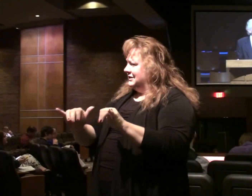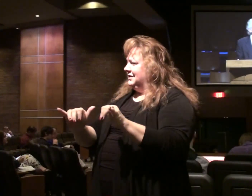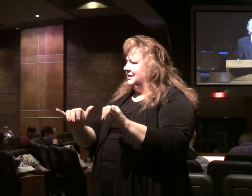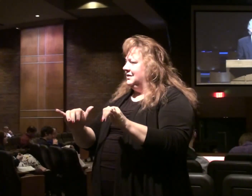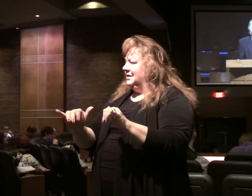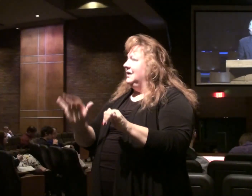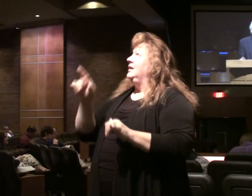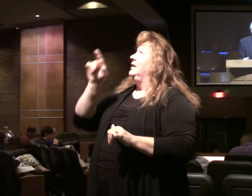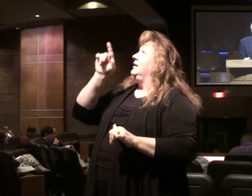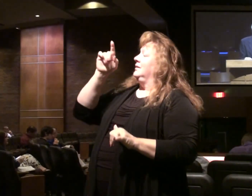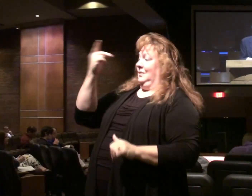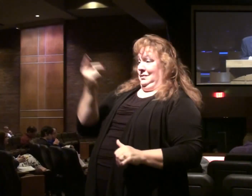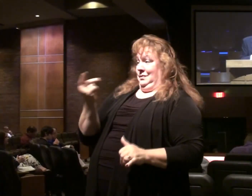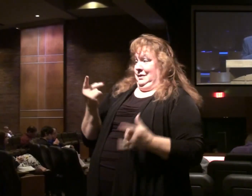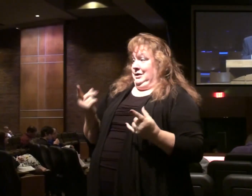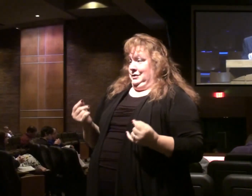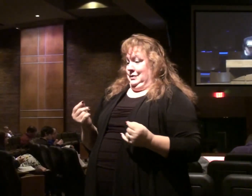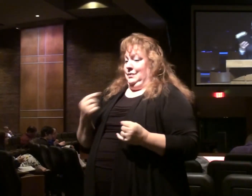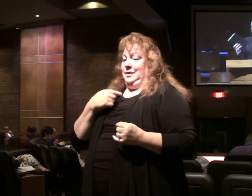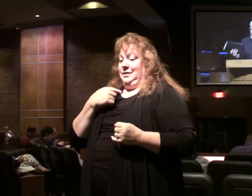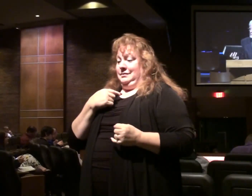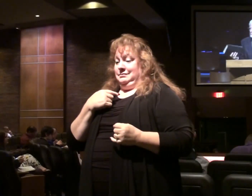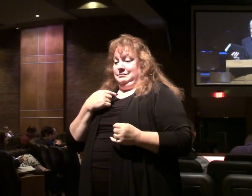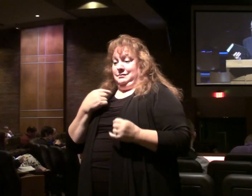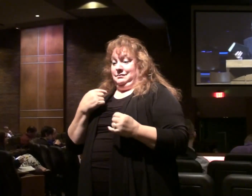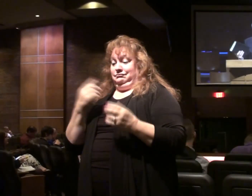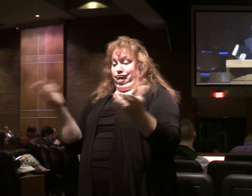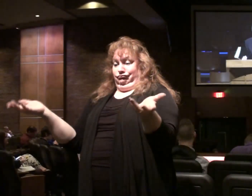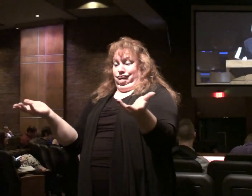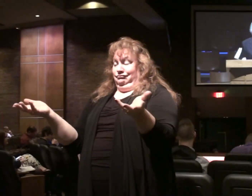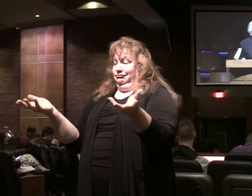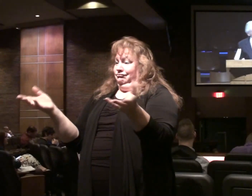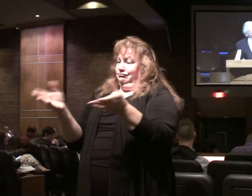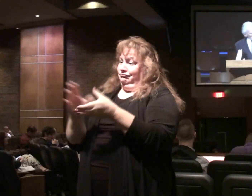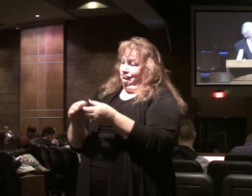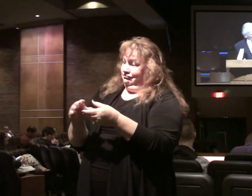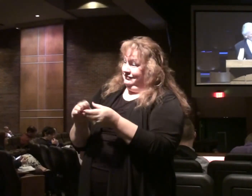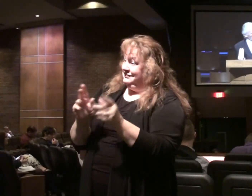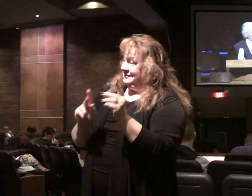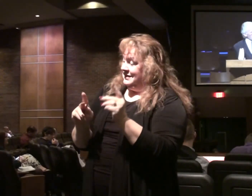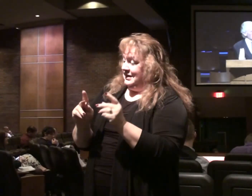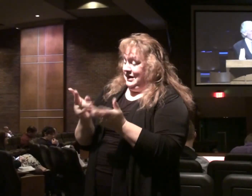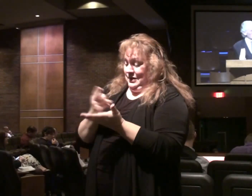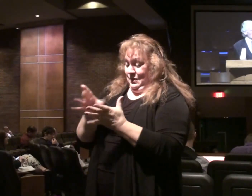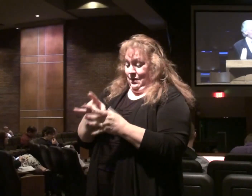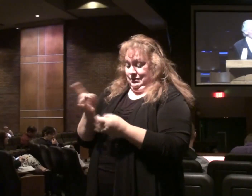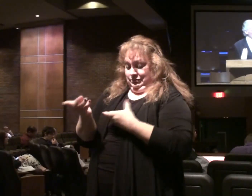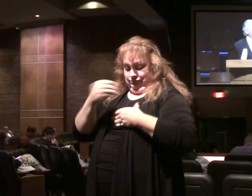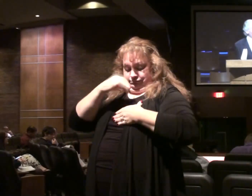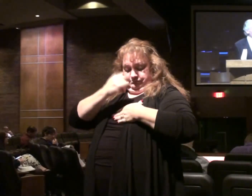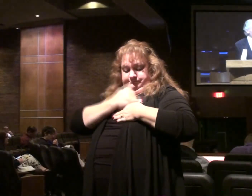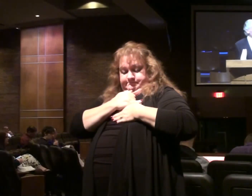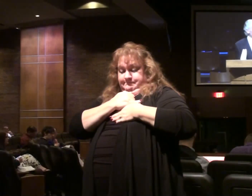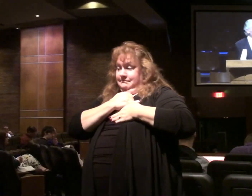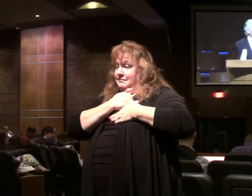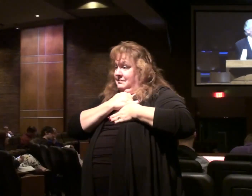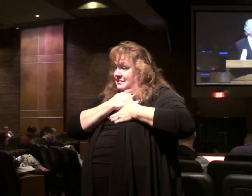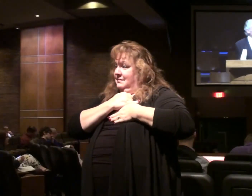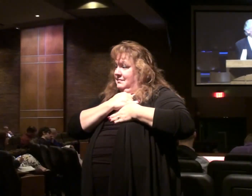It's the ministry that you and I have when we share the gospel. But we believe the Holy Spirit takes up residence within us.